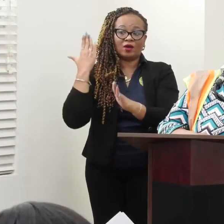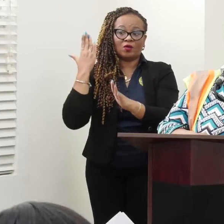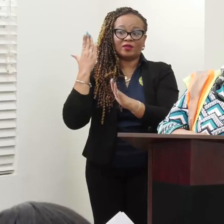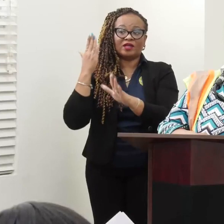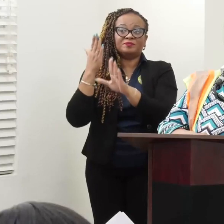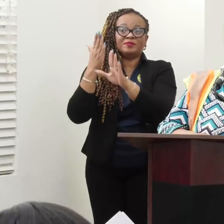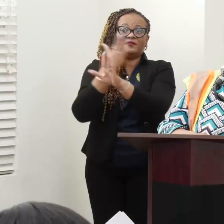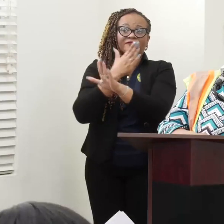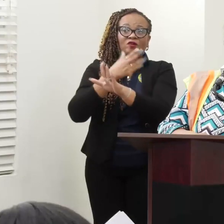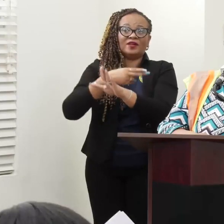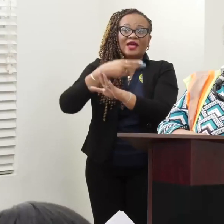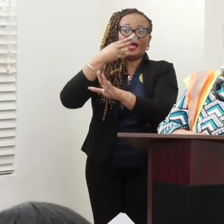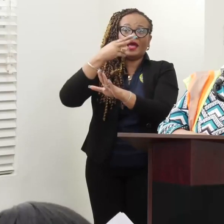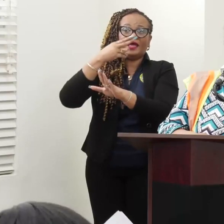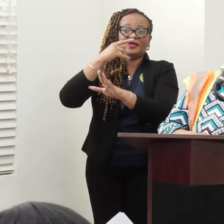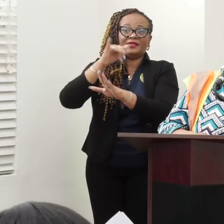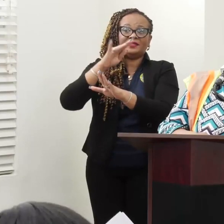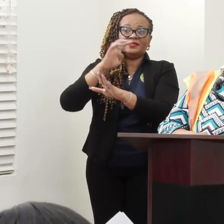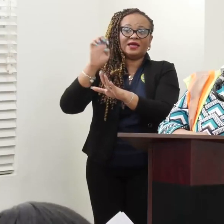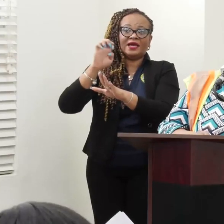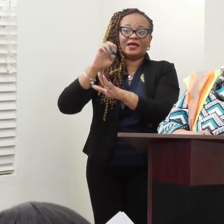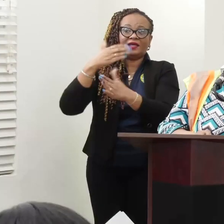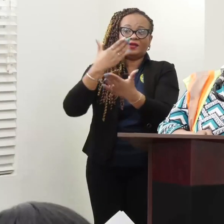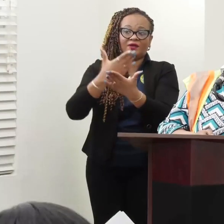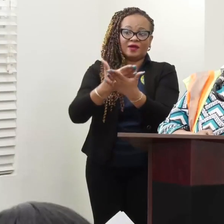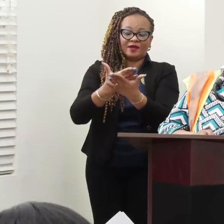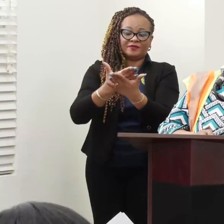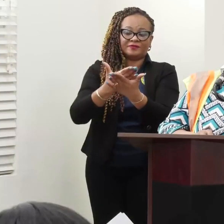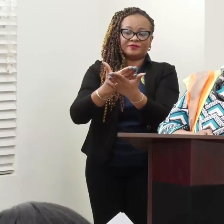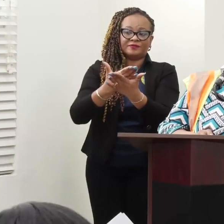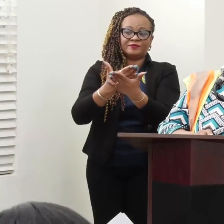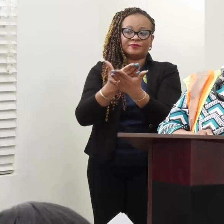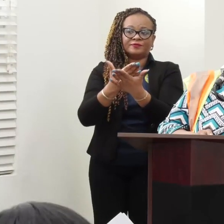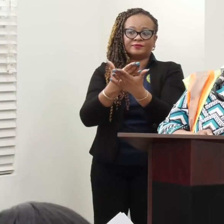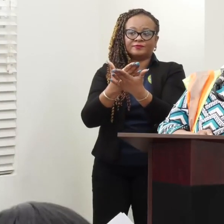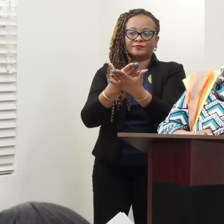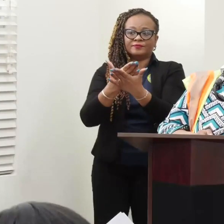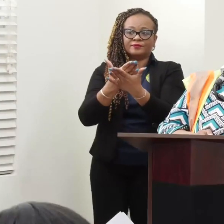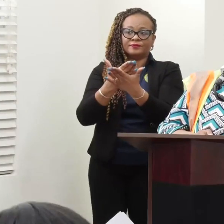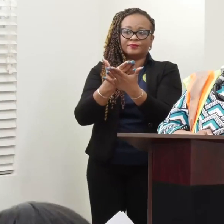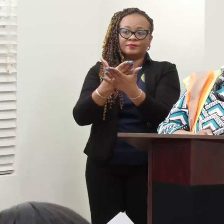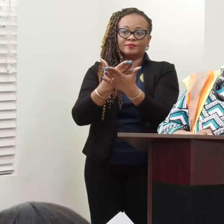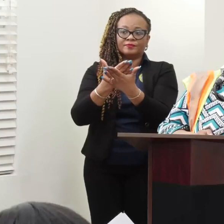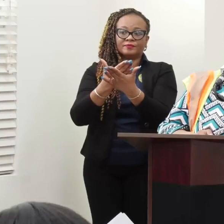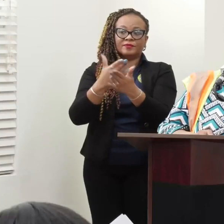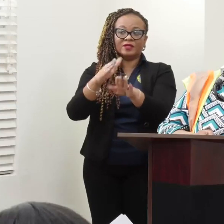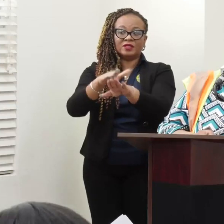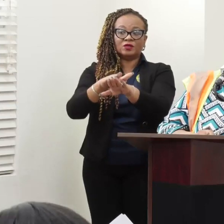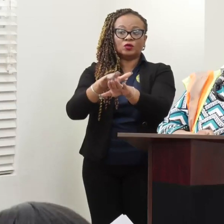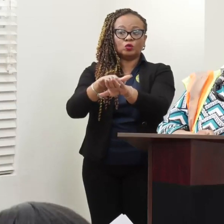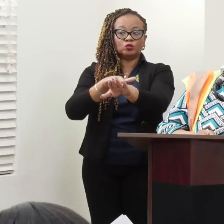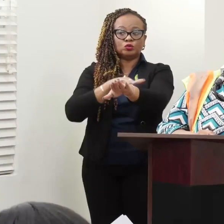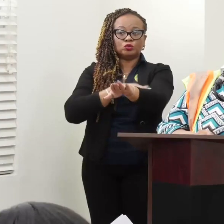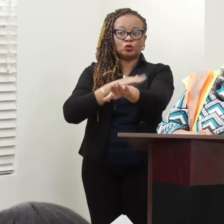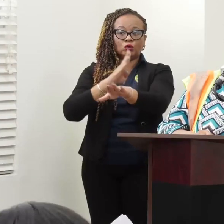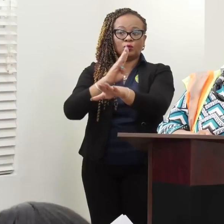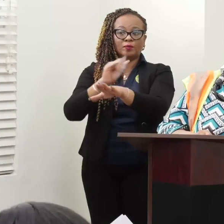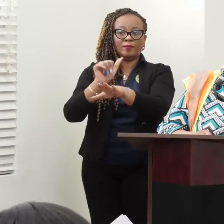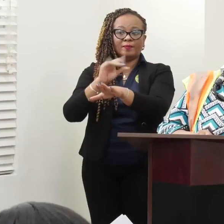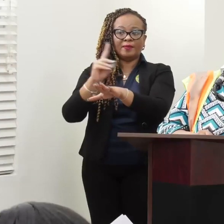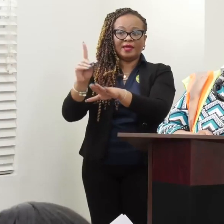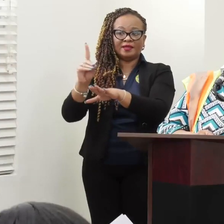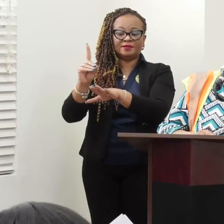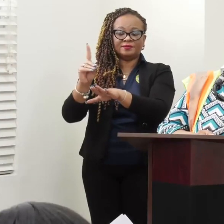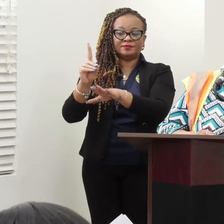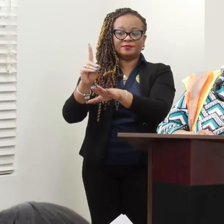was before high tide came in. Je dis Go Slow Bend, côté dans route après vous passez dans